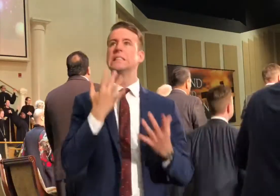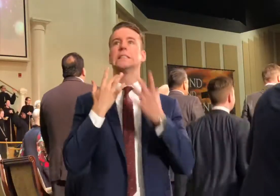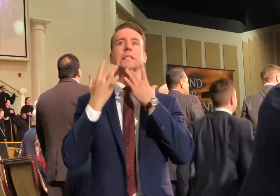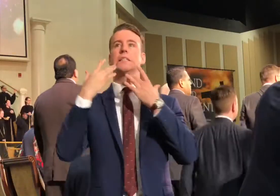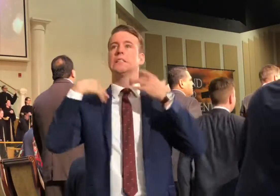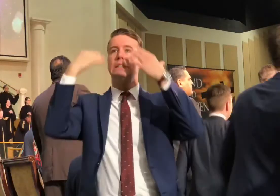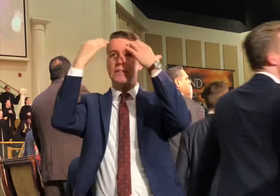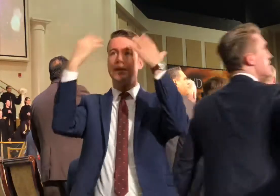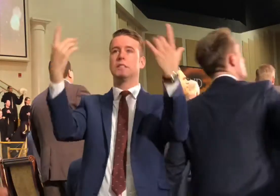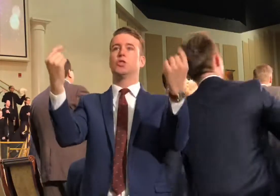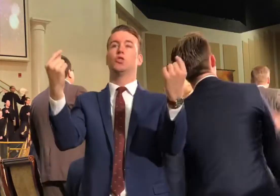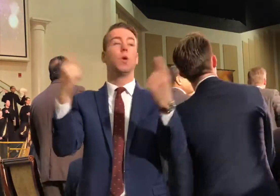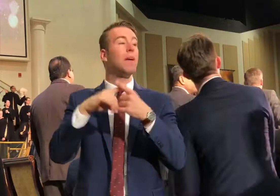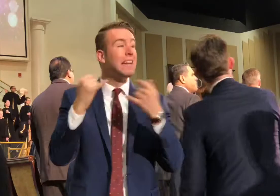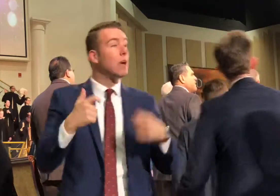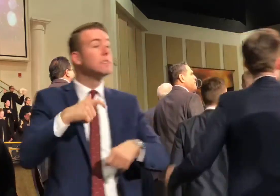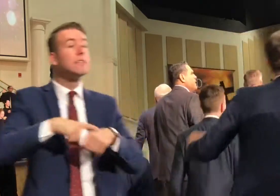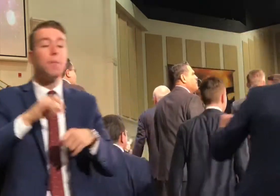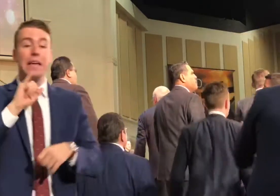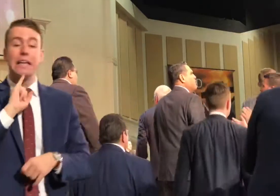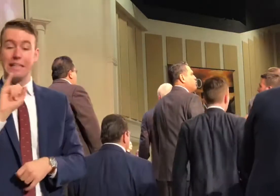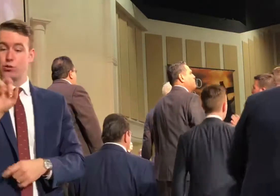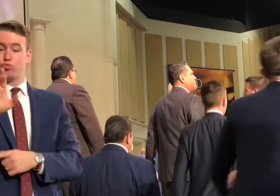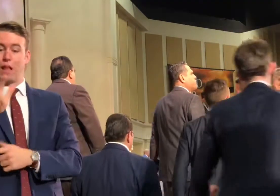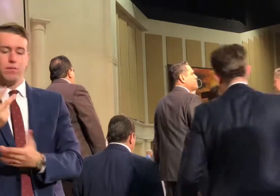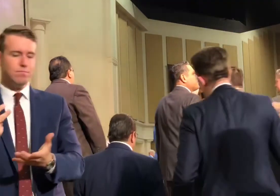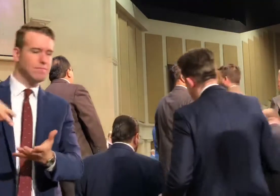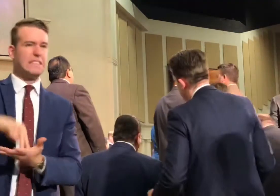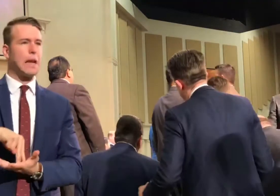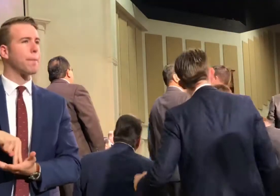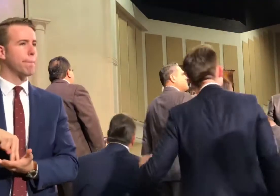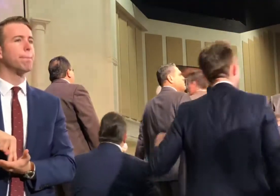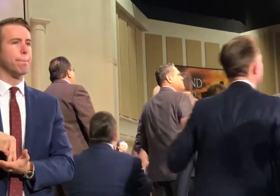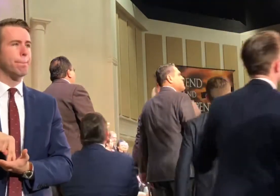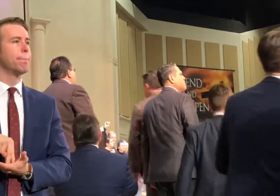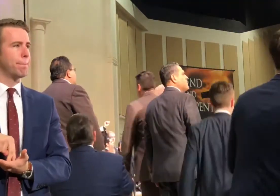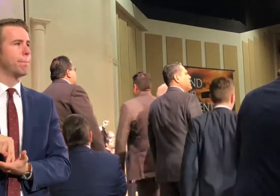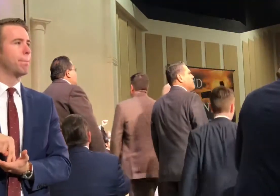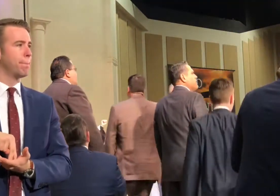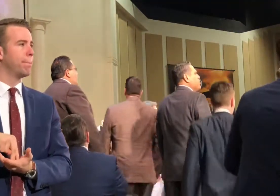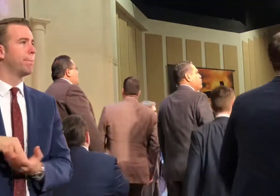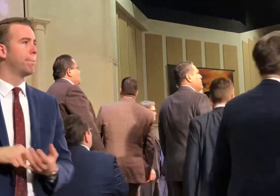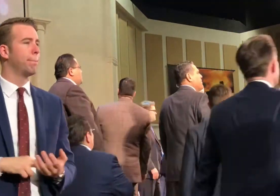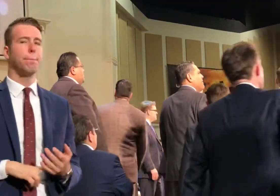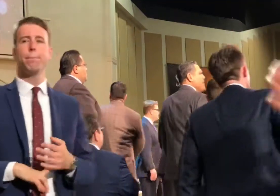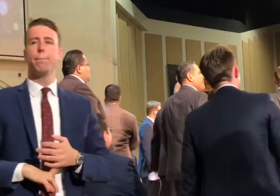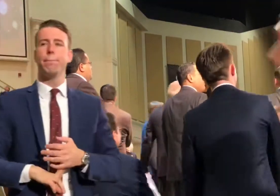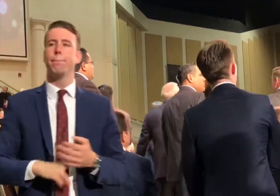Time to let Israel sit up.